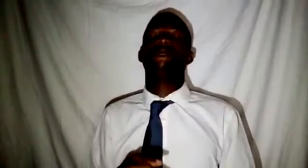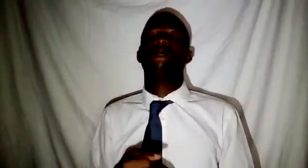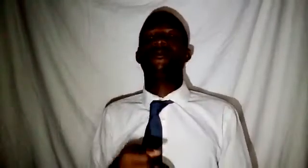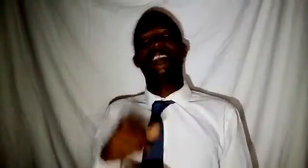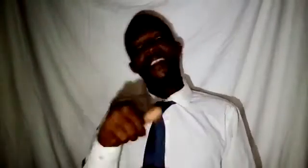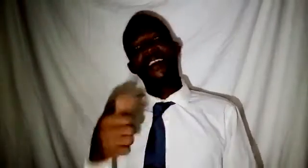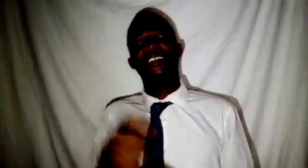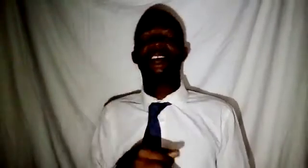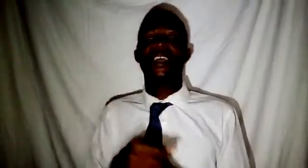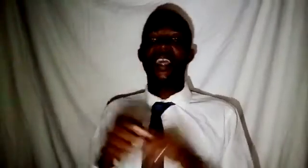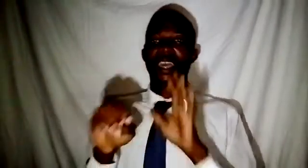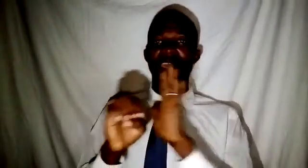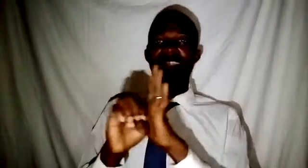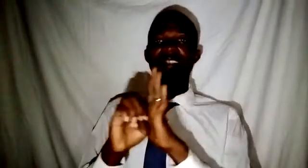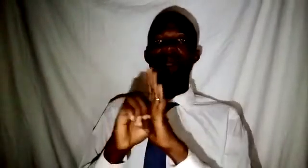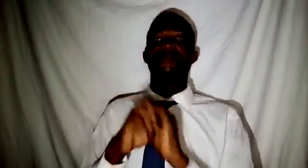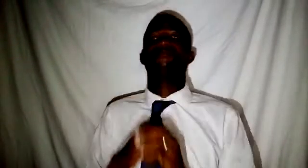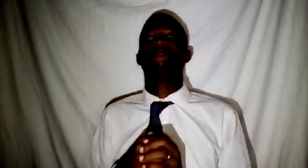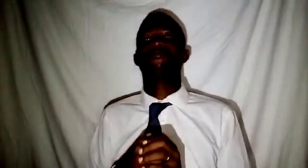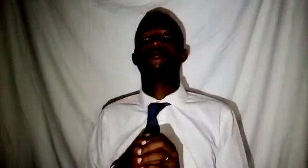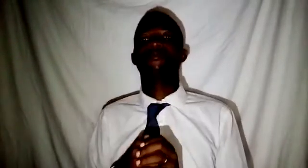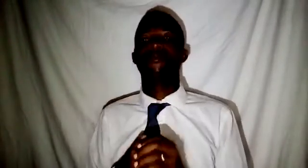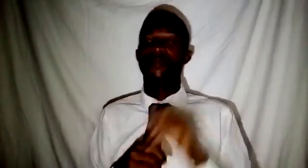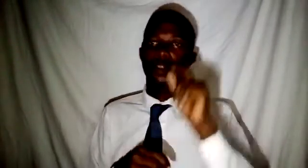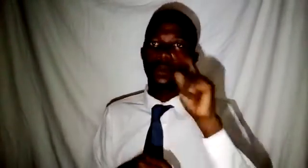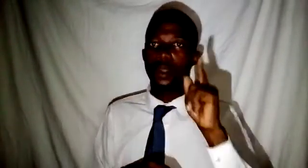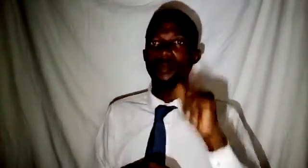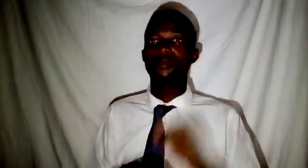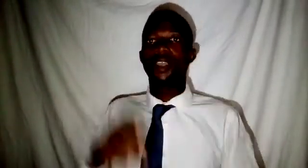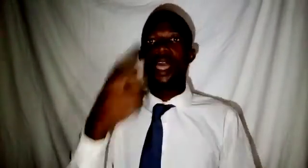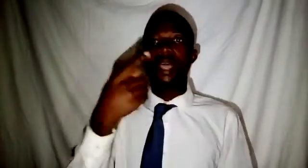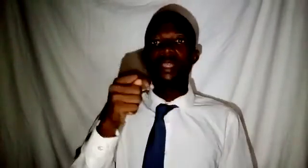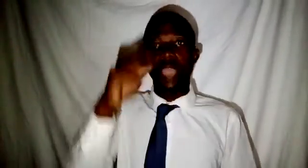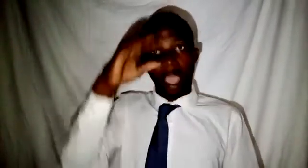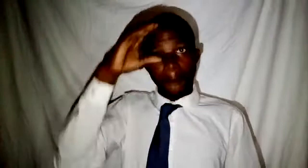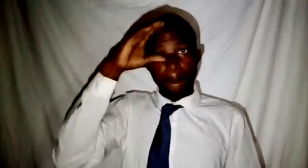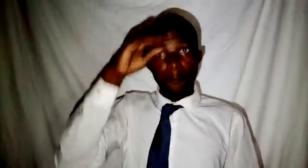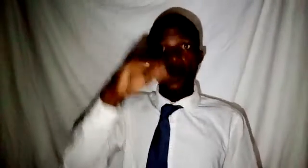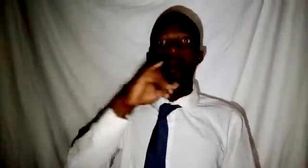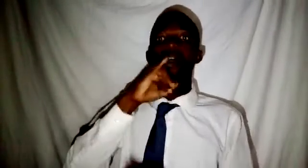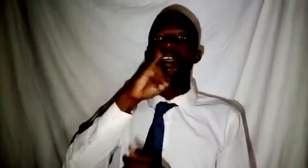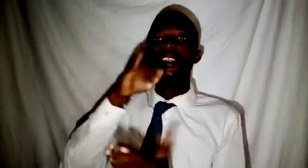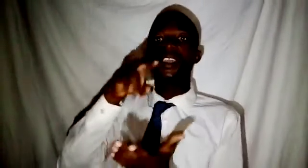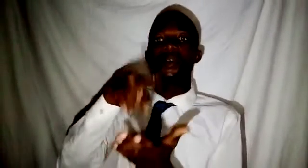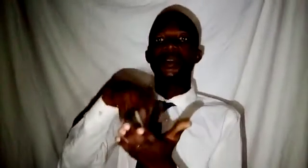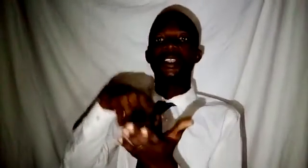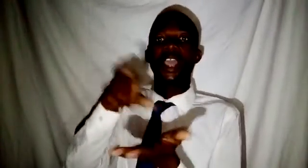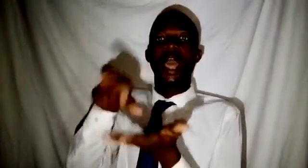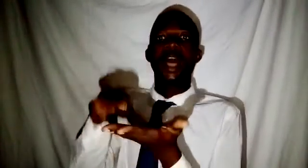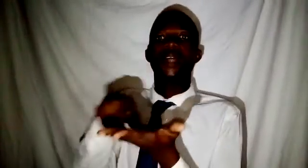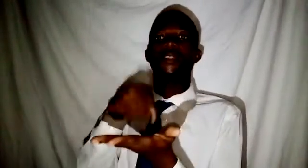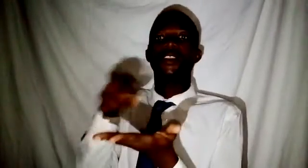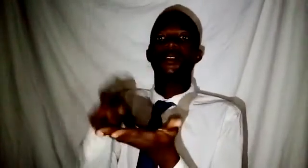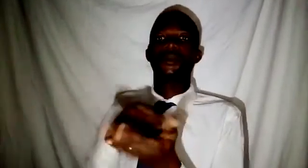Let's take some example. A. The boy is reading a newspaper. Is. This